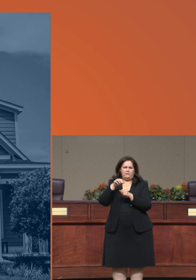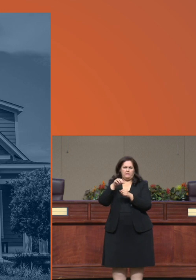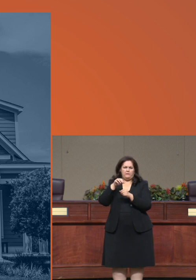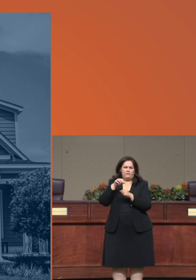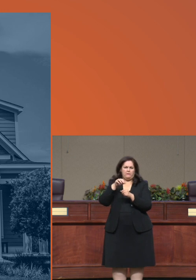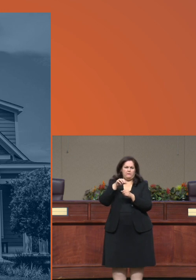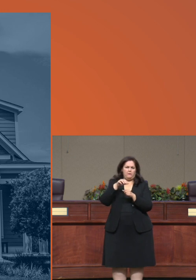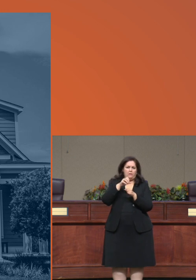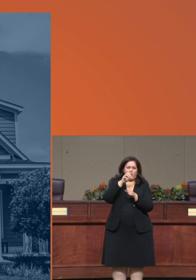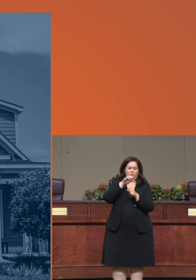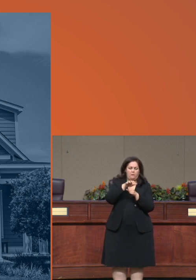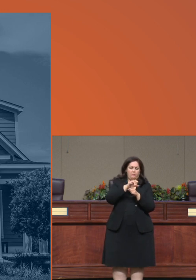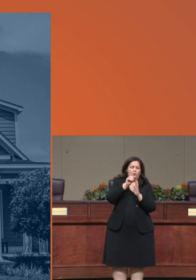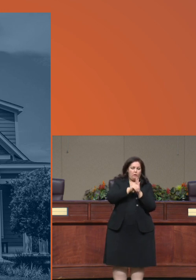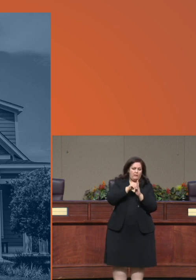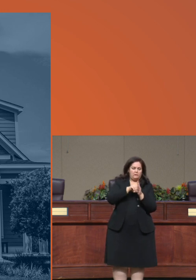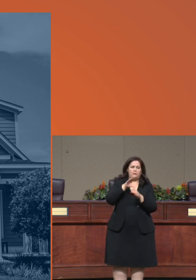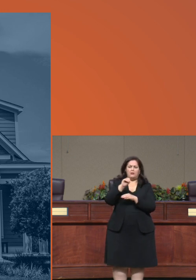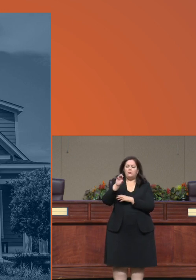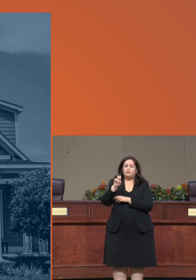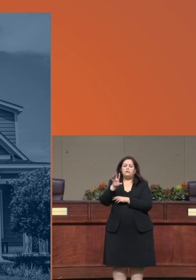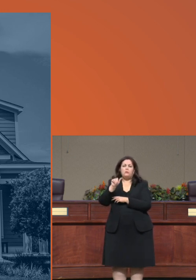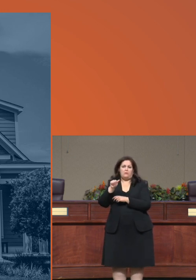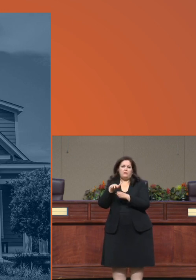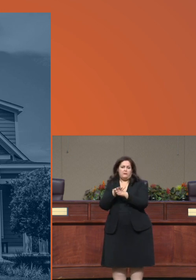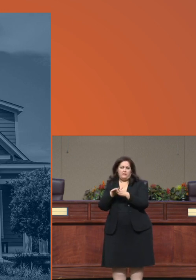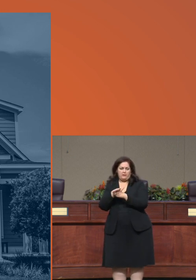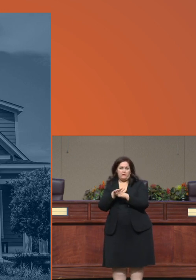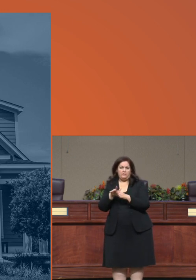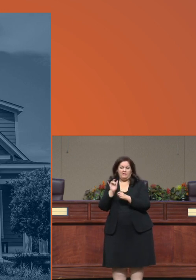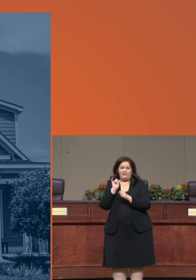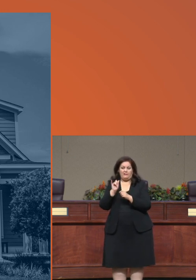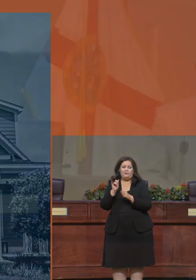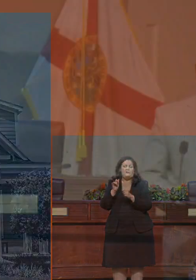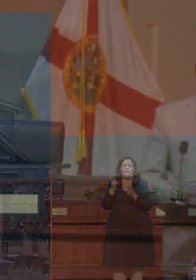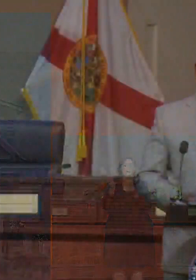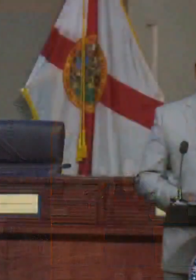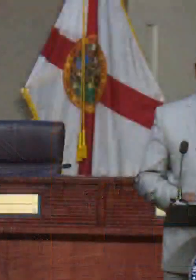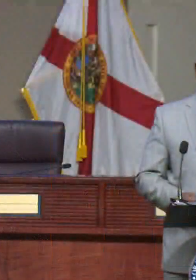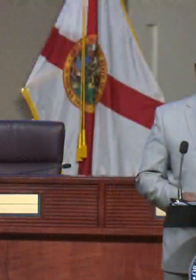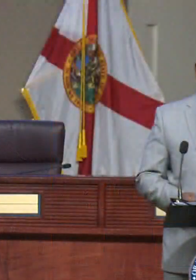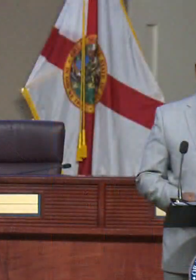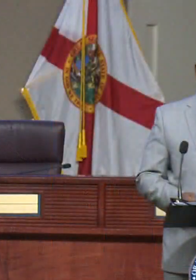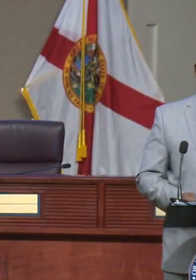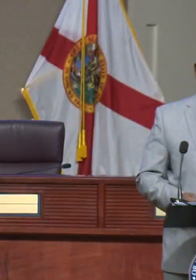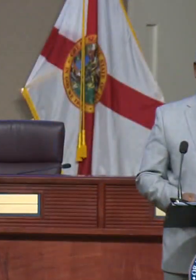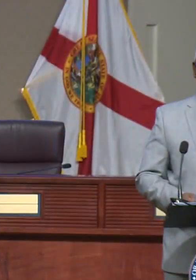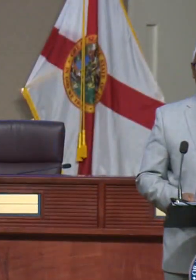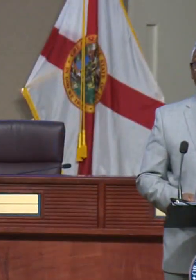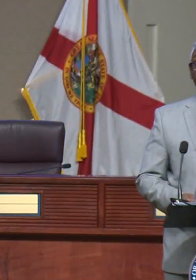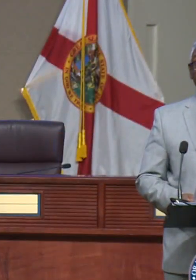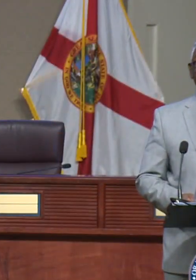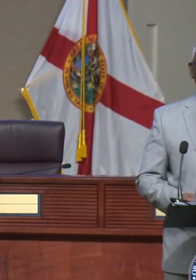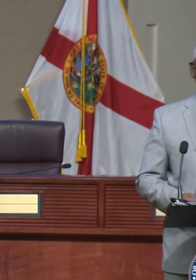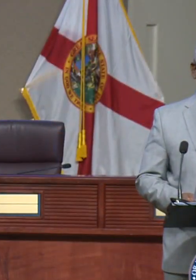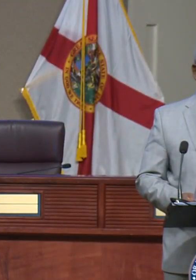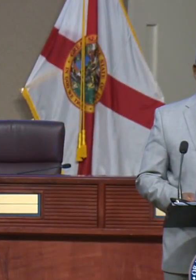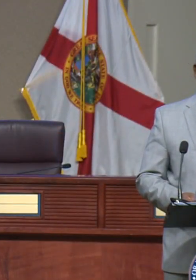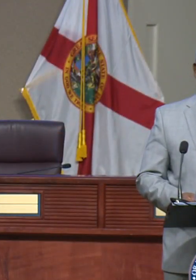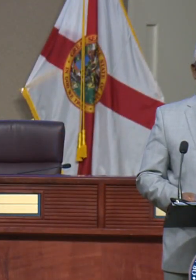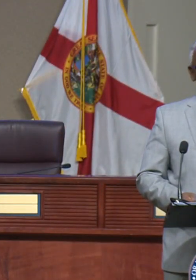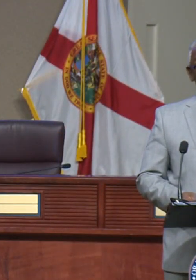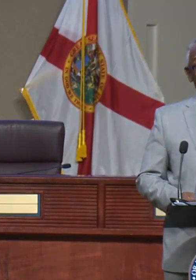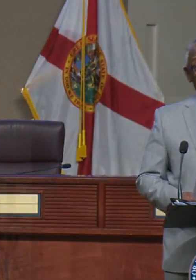County. The monies are going to fund free roof repairs for those who